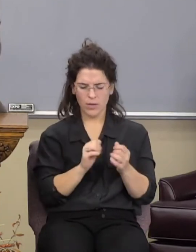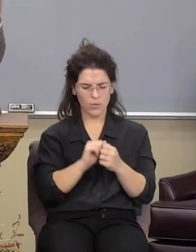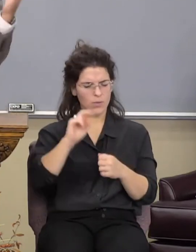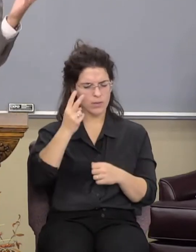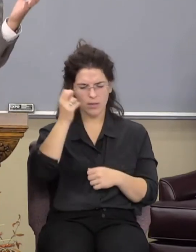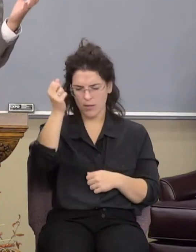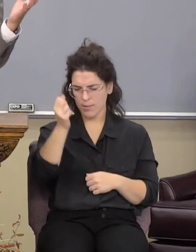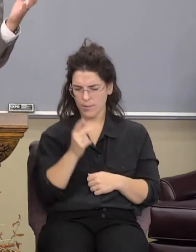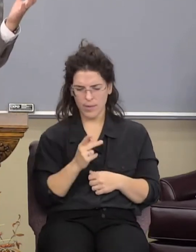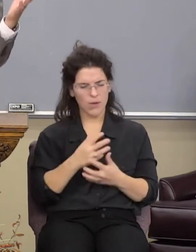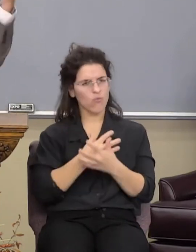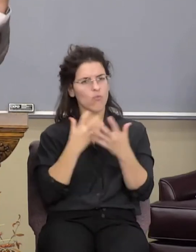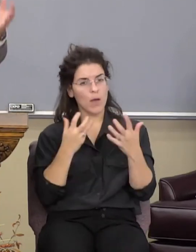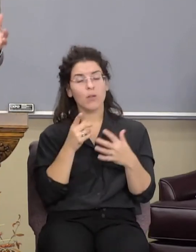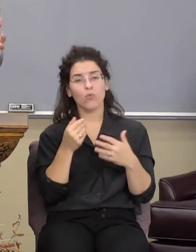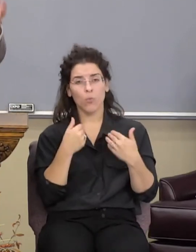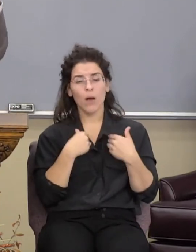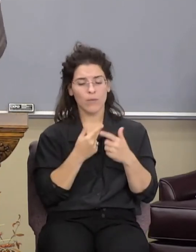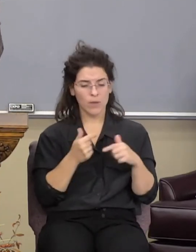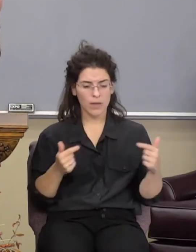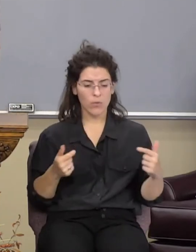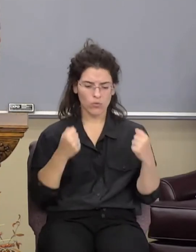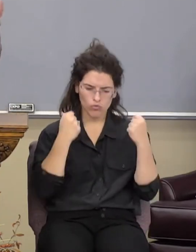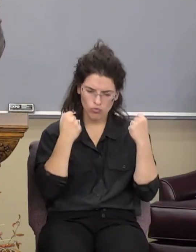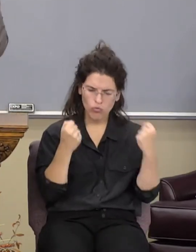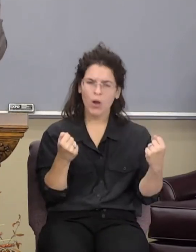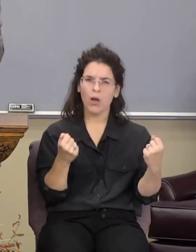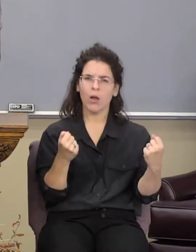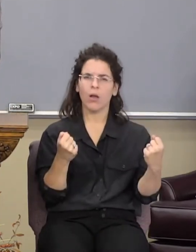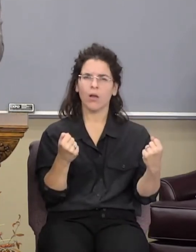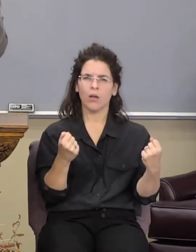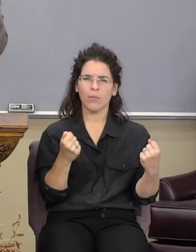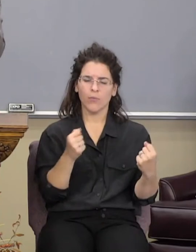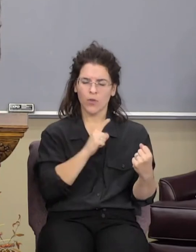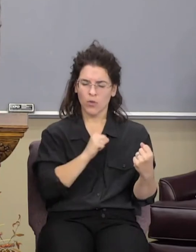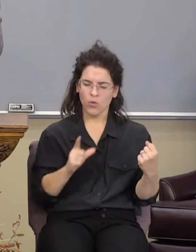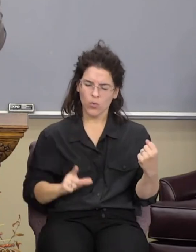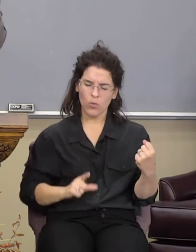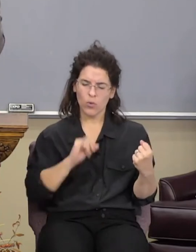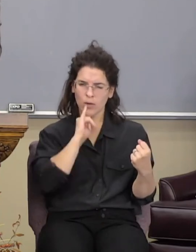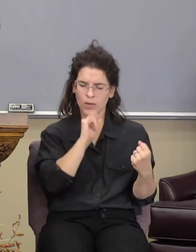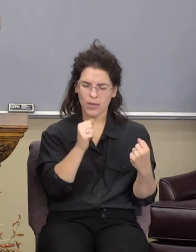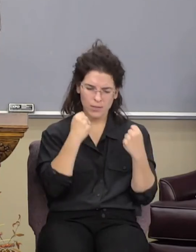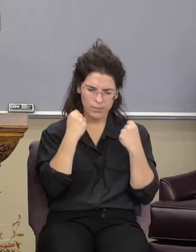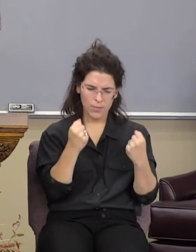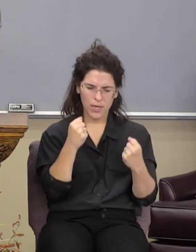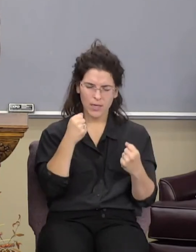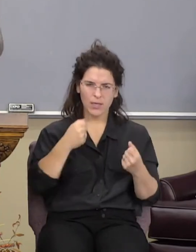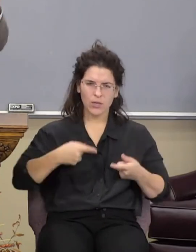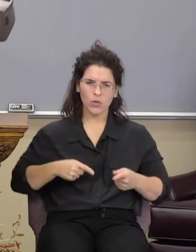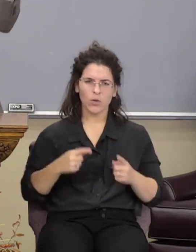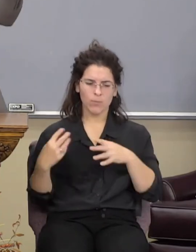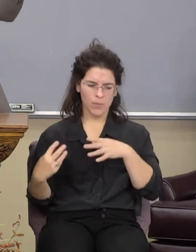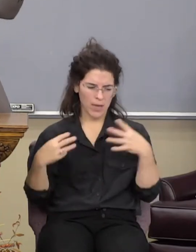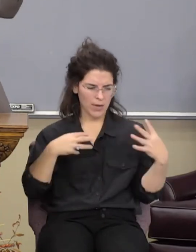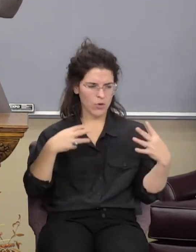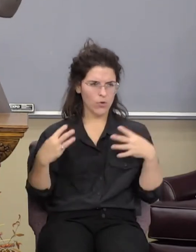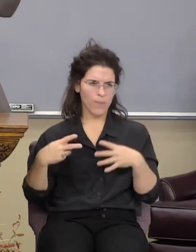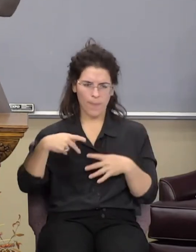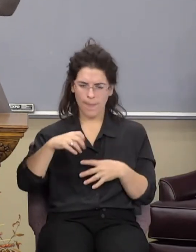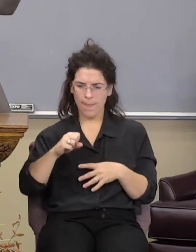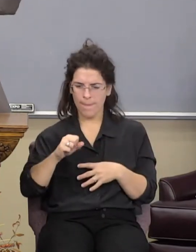wrath. Hence, you have the language, strong and mighty. The Lord is mighty in battle. Psalms describes